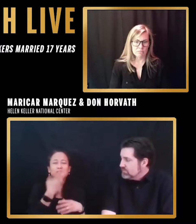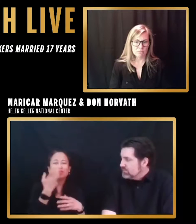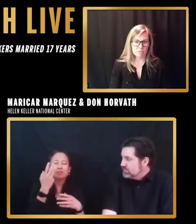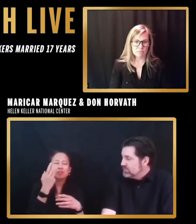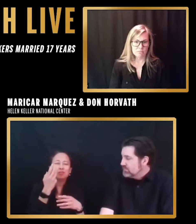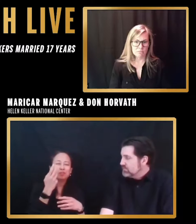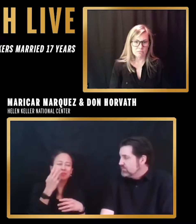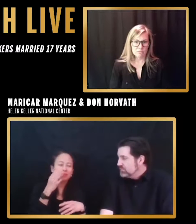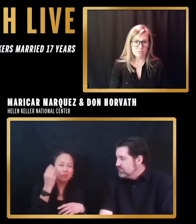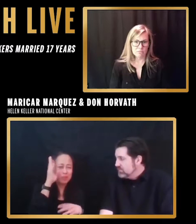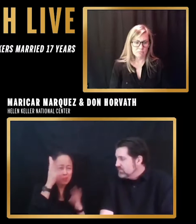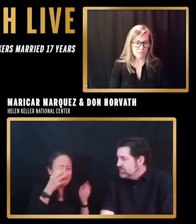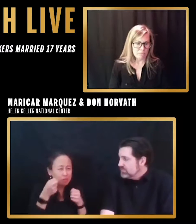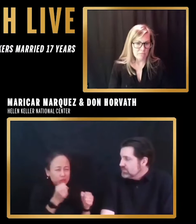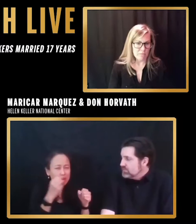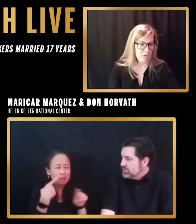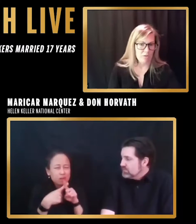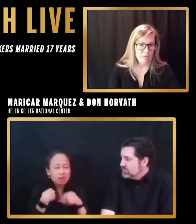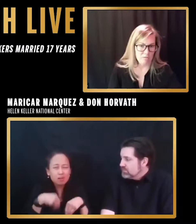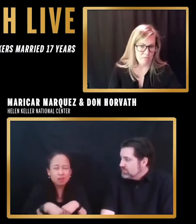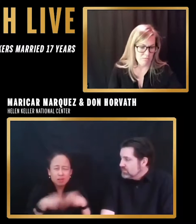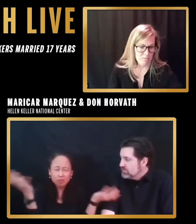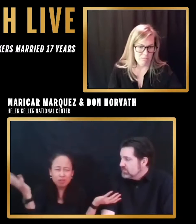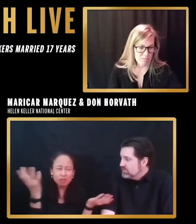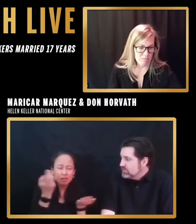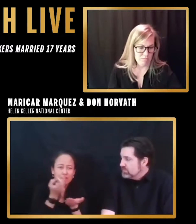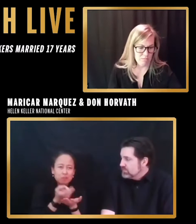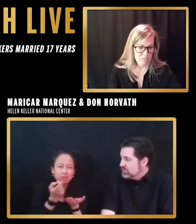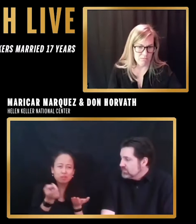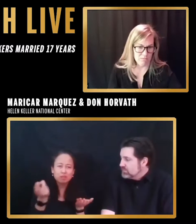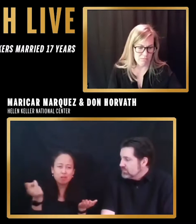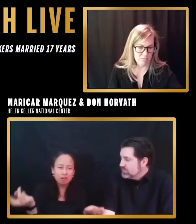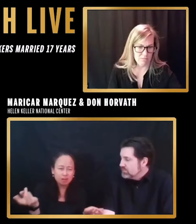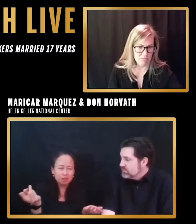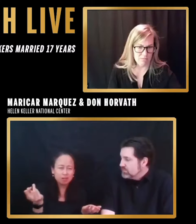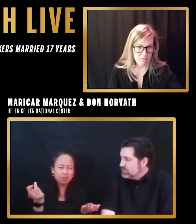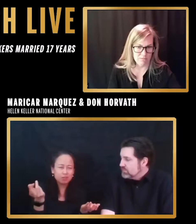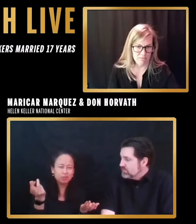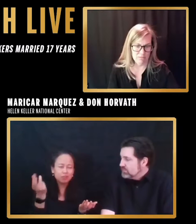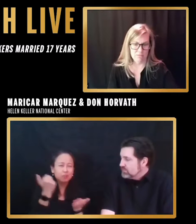as their independent living skills. So